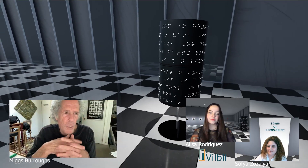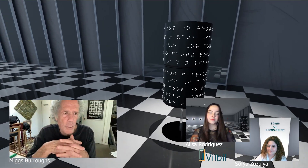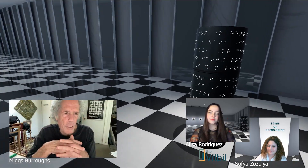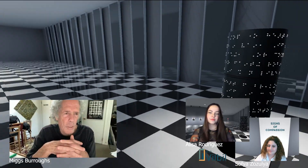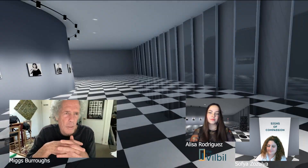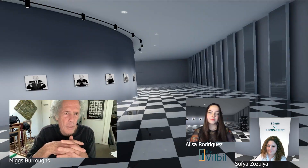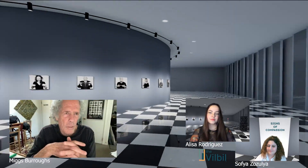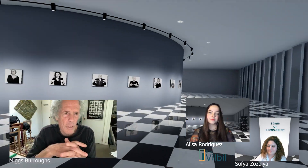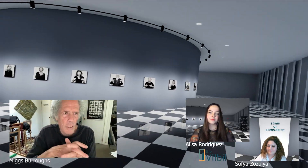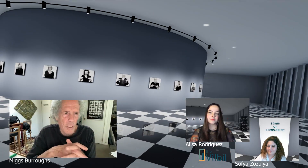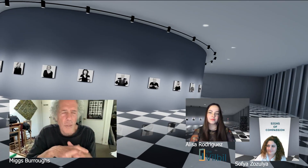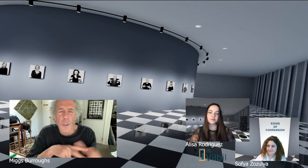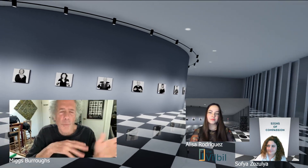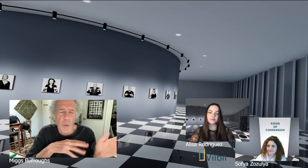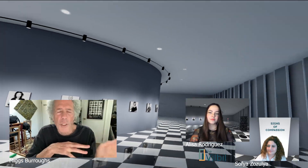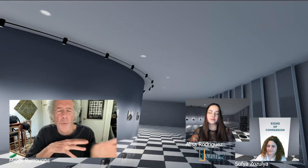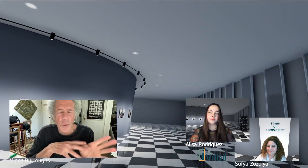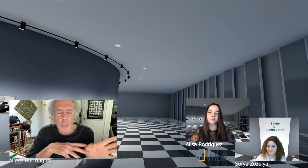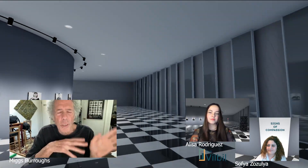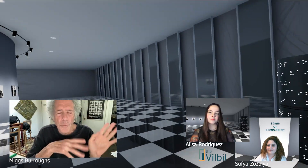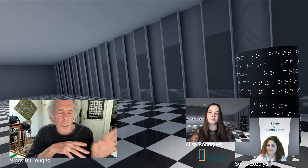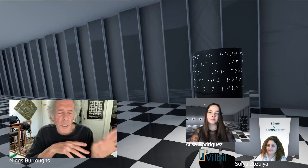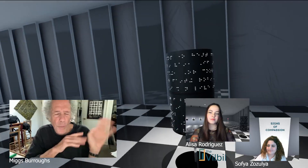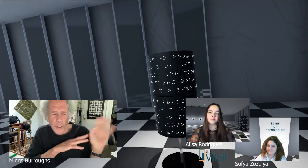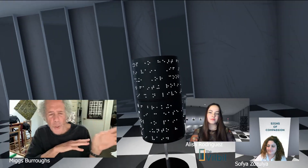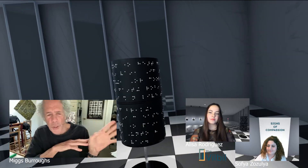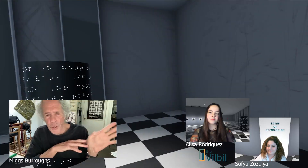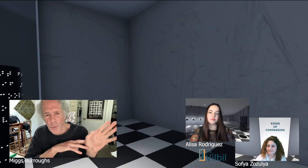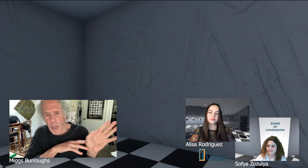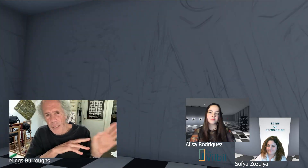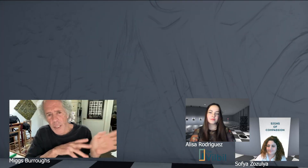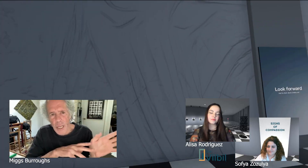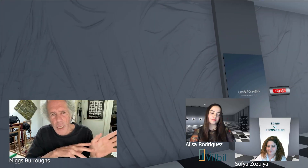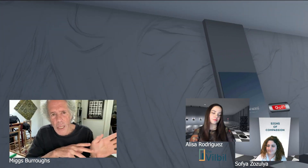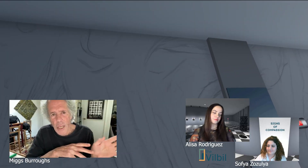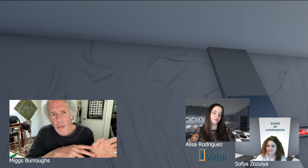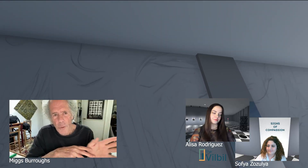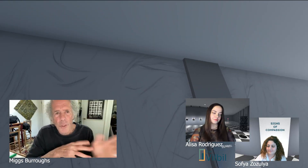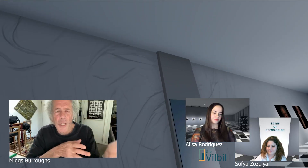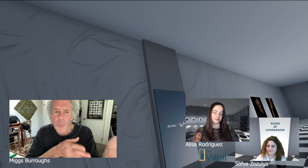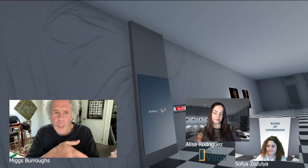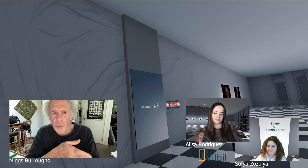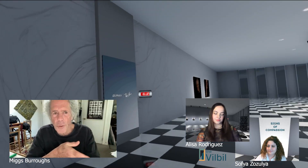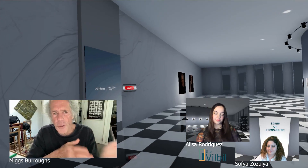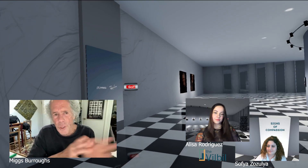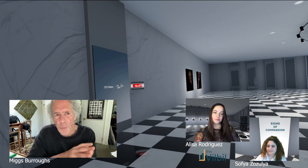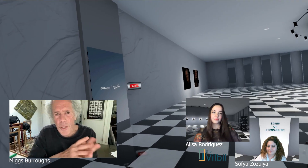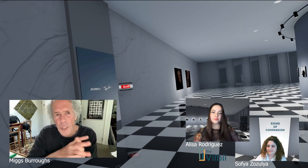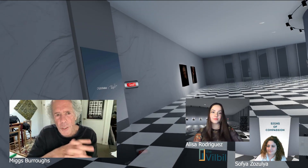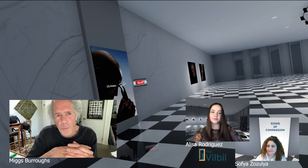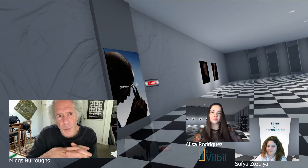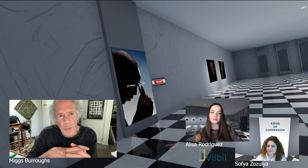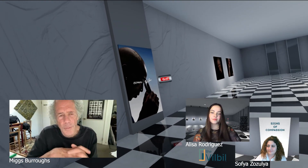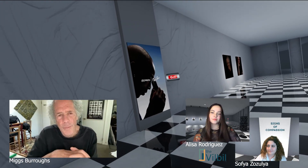very irresponsible and clumsy in my choices back then, which led me to this experience. But